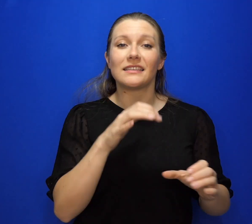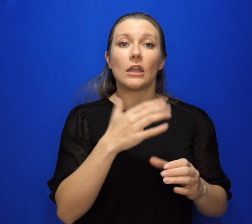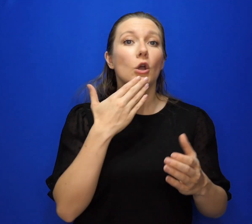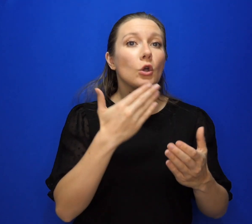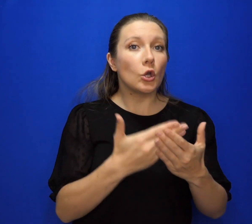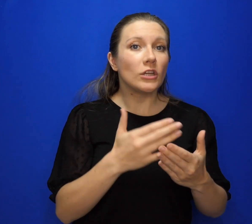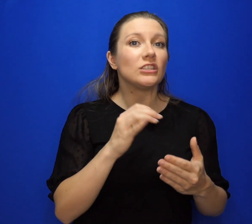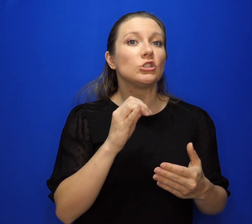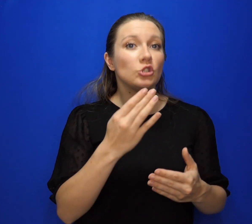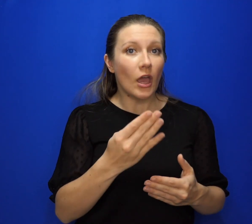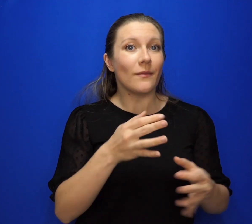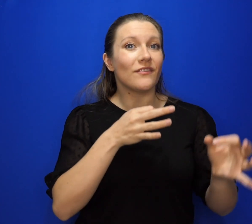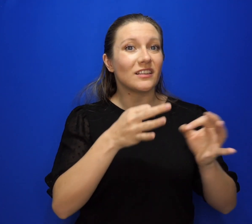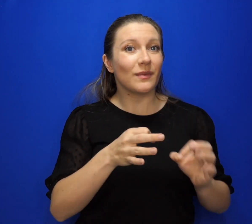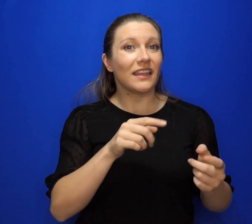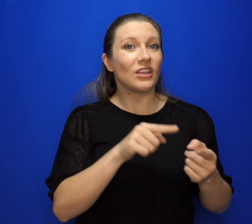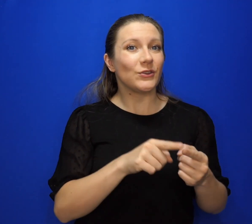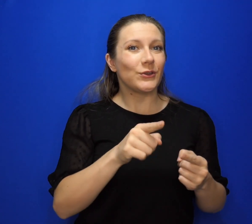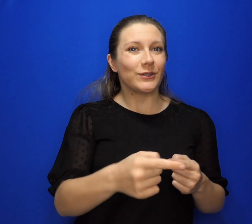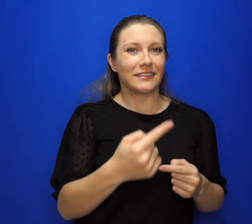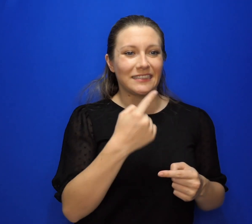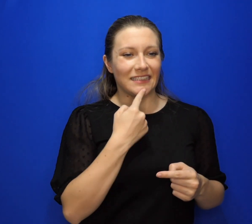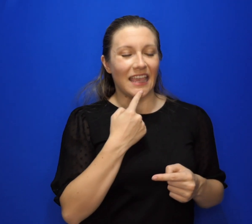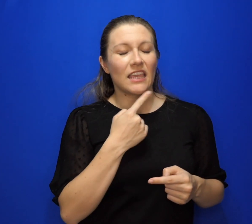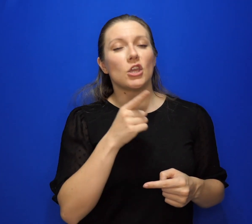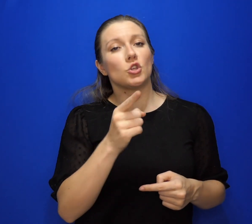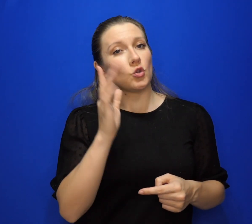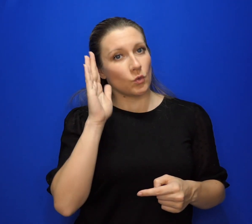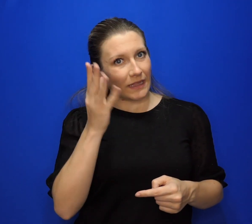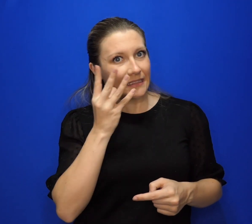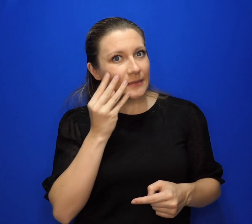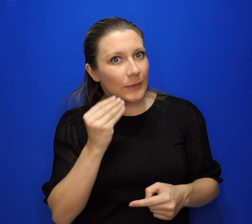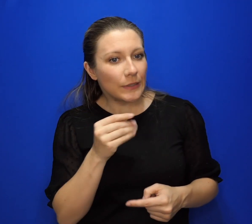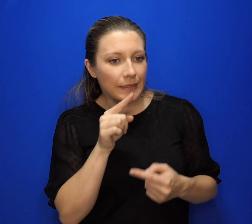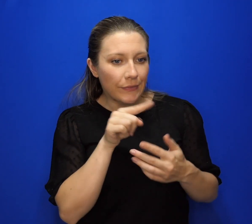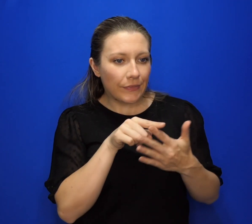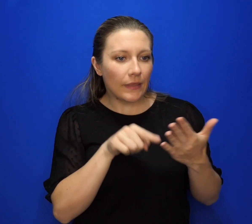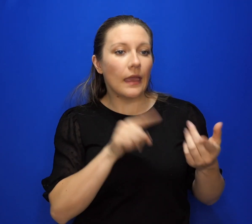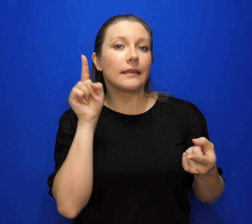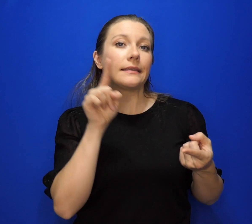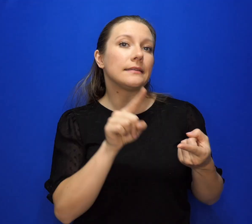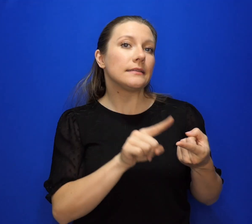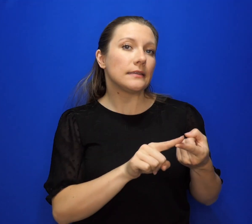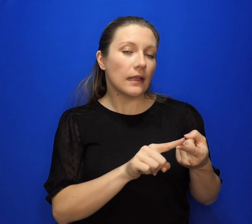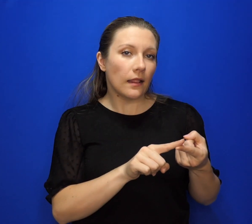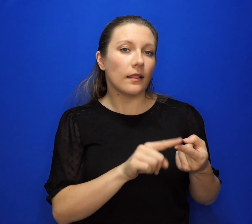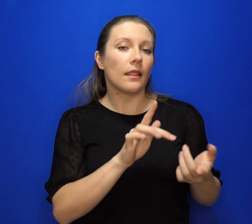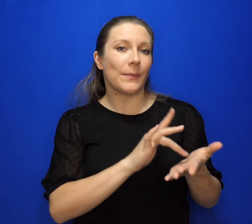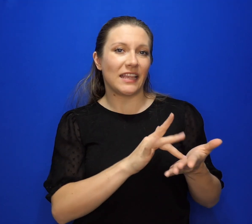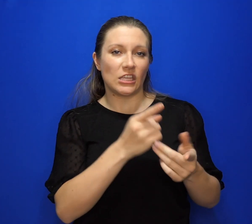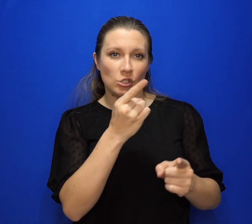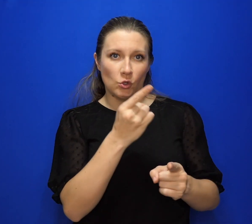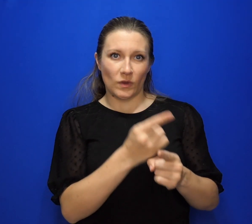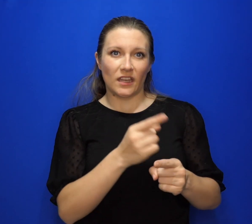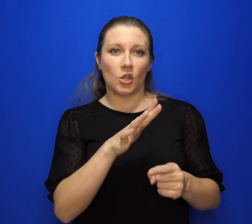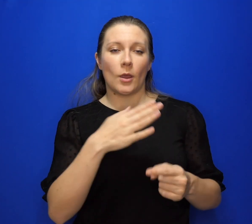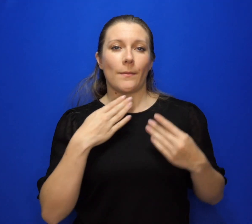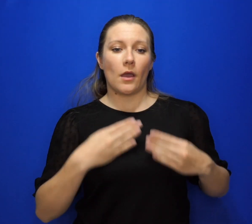meds are adjusted right and your body has kind of come to the level that's appropriate. Yeah. That is a really good doctor. My mom's one 80. Who